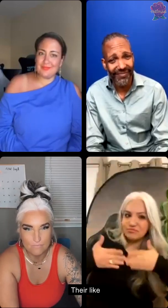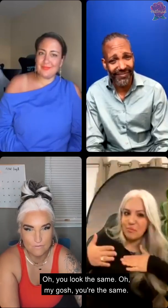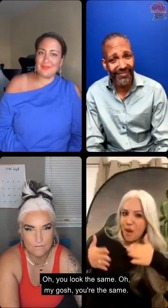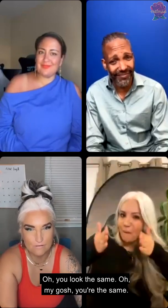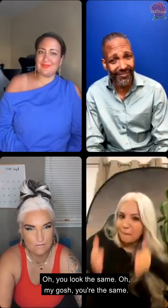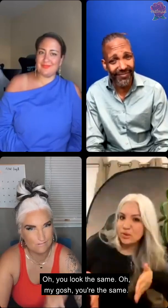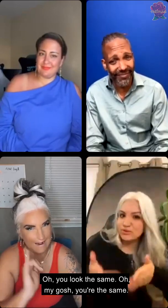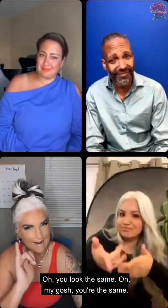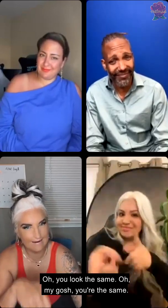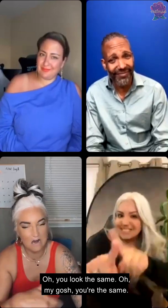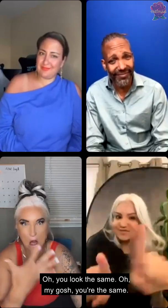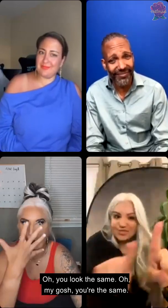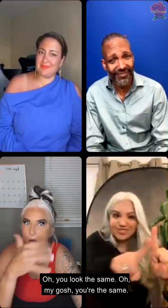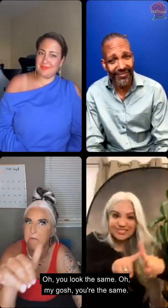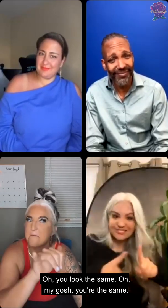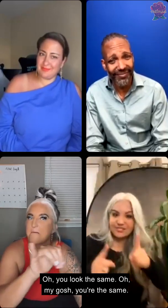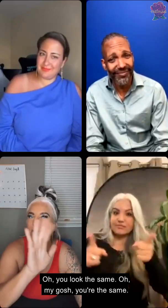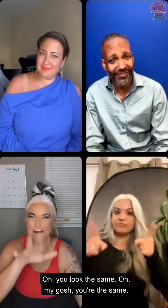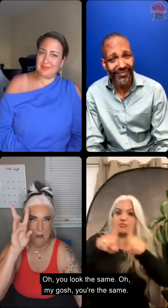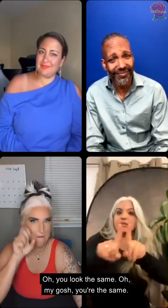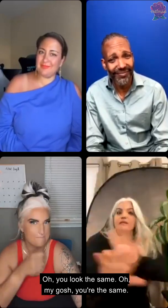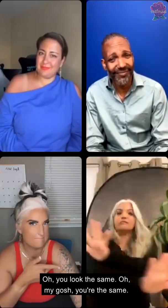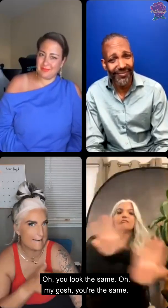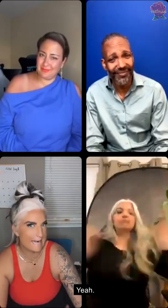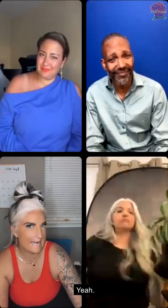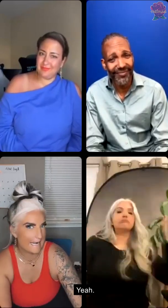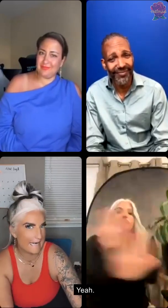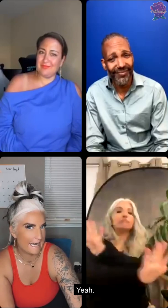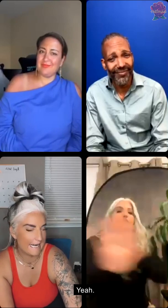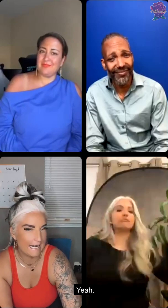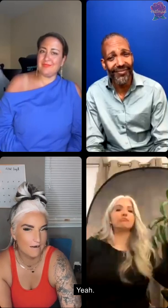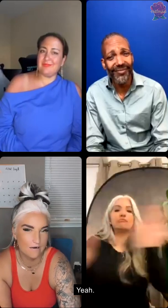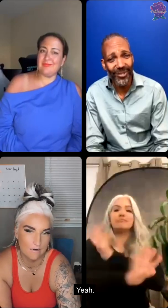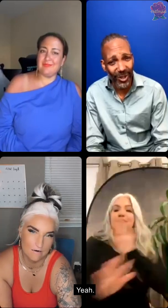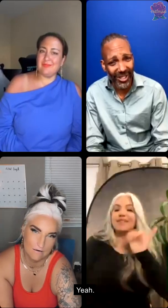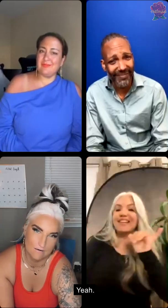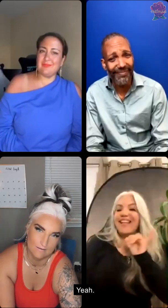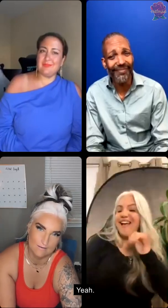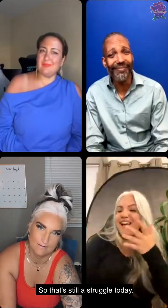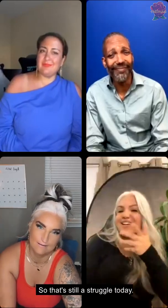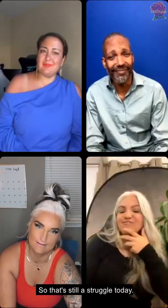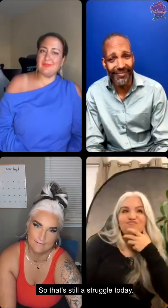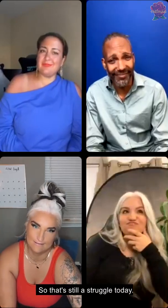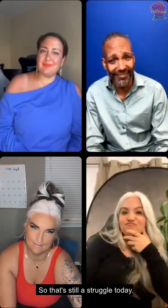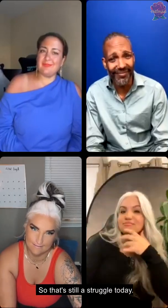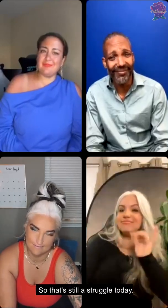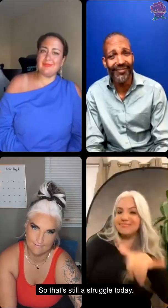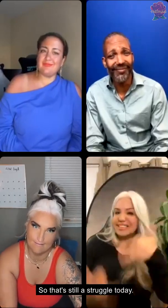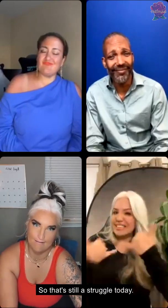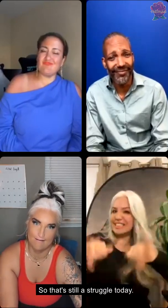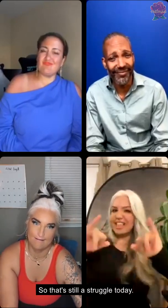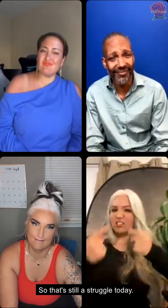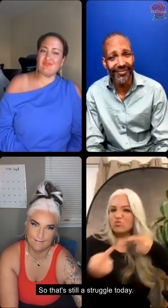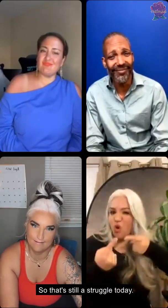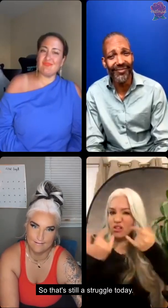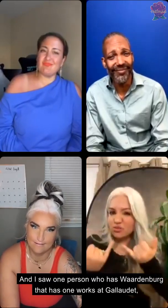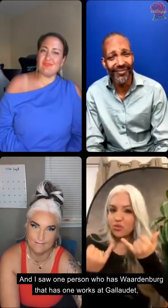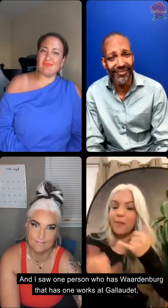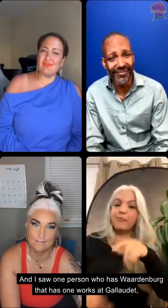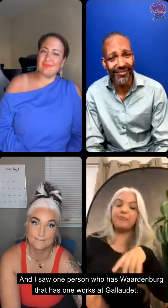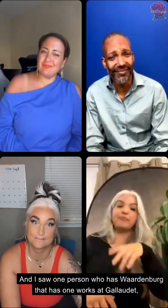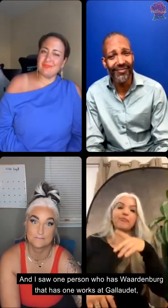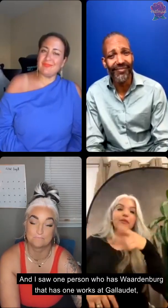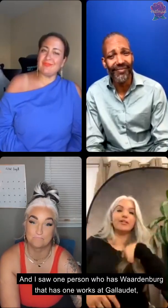own person. And they're like, oh, you look the same. Oh my gosh, you're the same. Yeah, so that's still a struggle